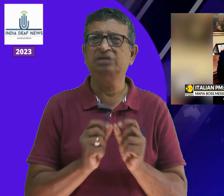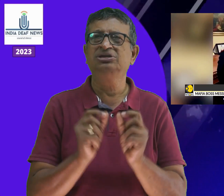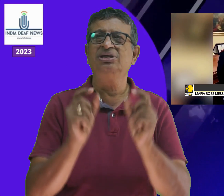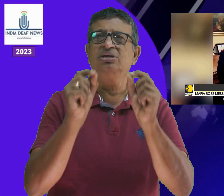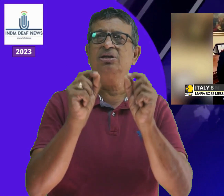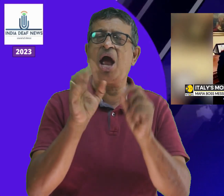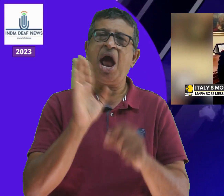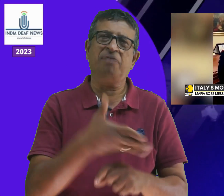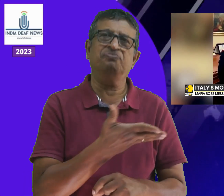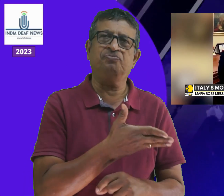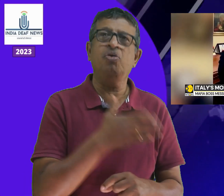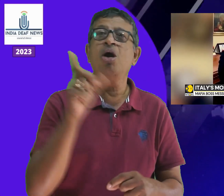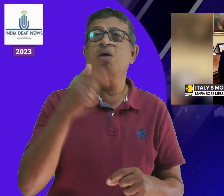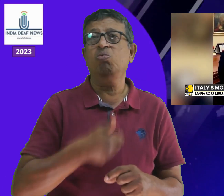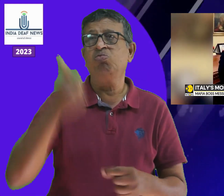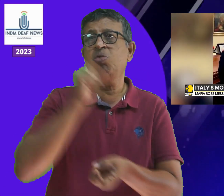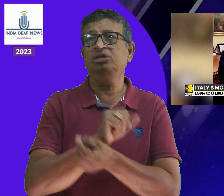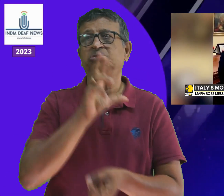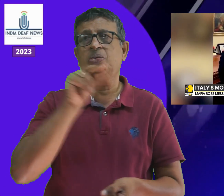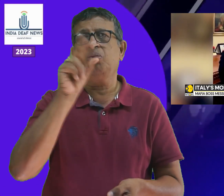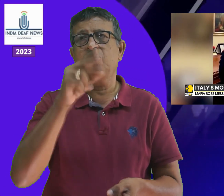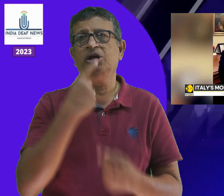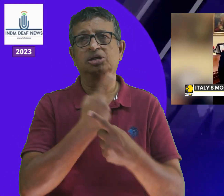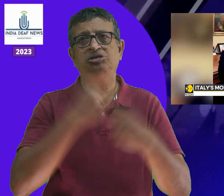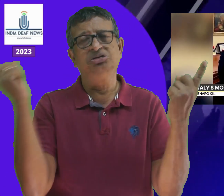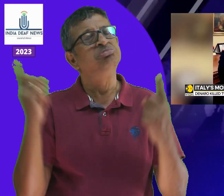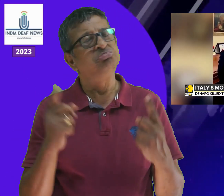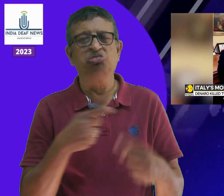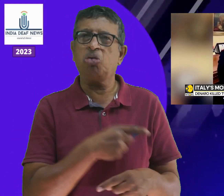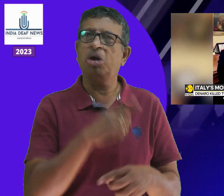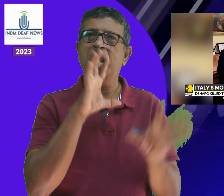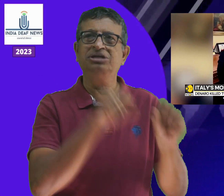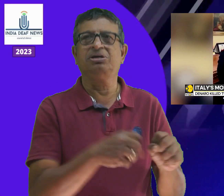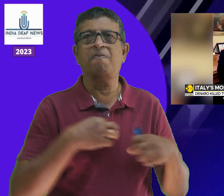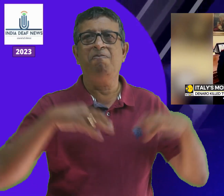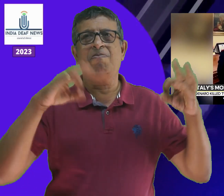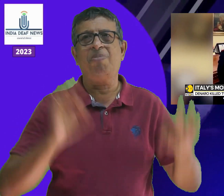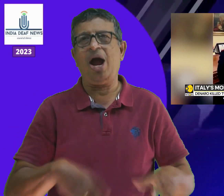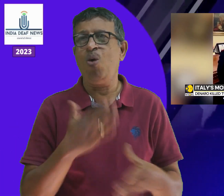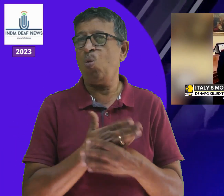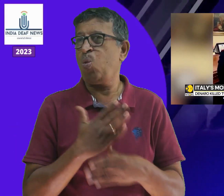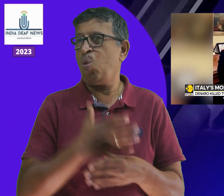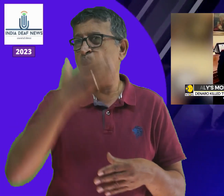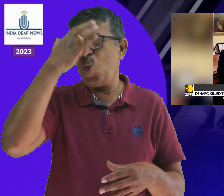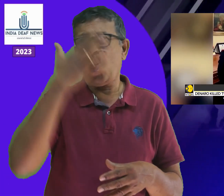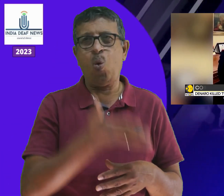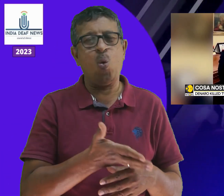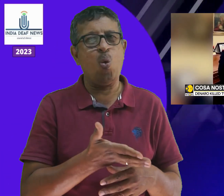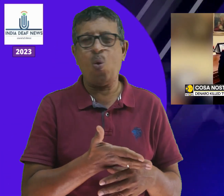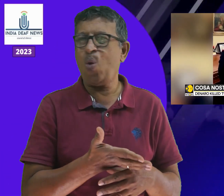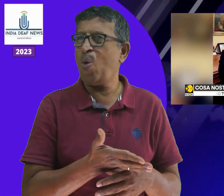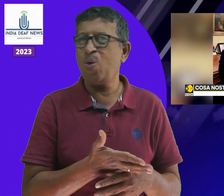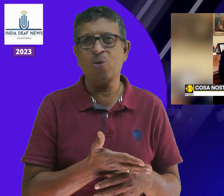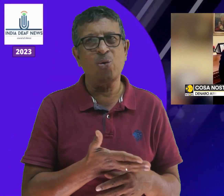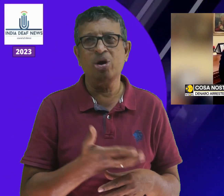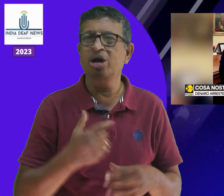Today, January 16th, 2023, members of the Carabinieri's Special Operations Group and members of the Special Intervention